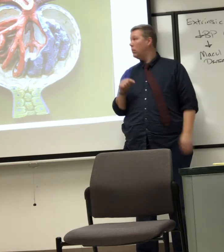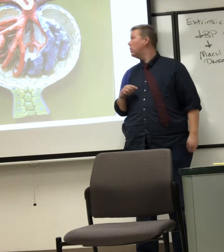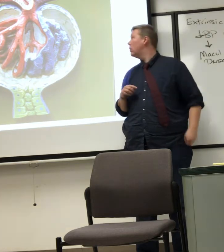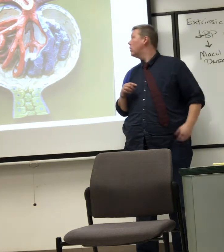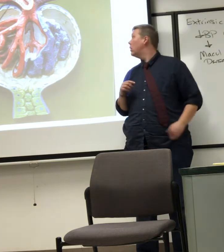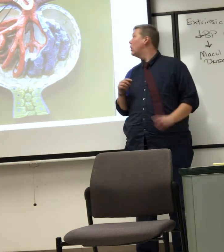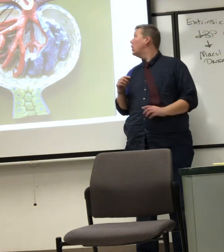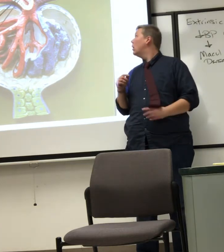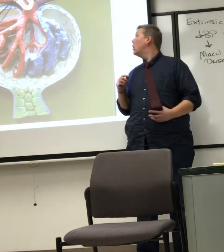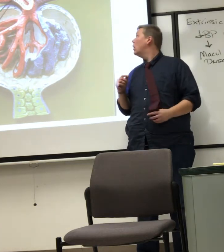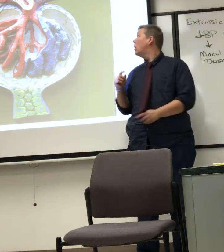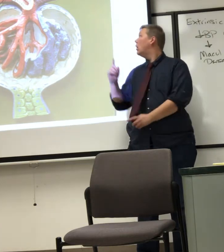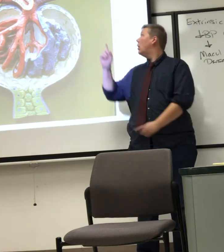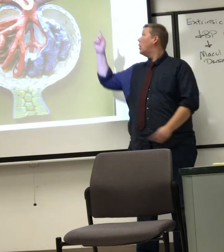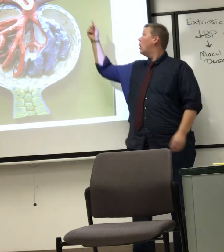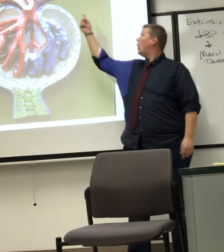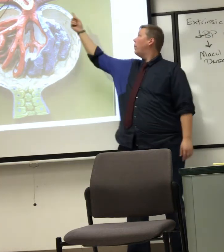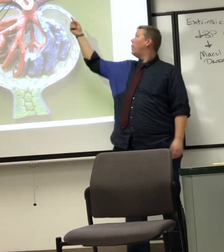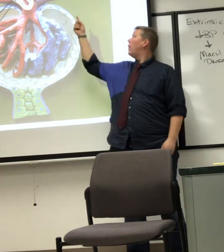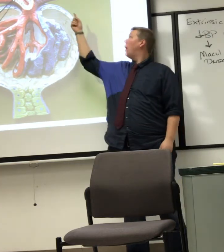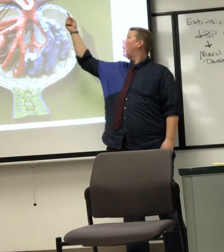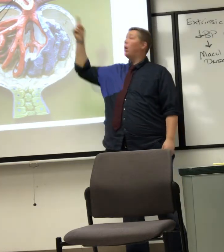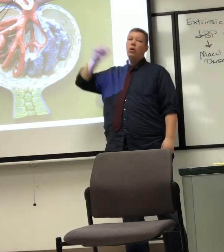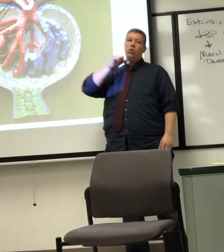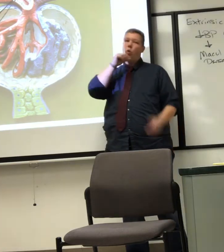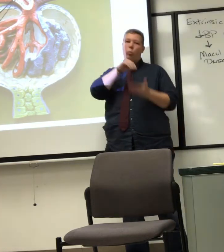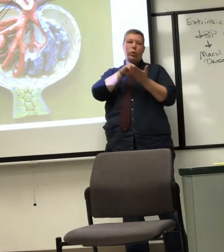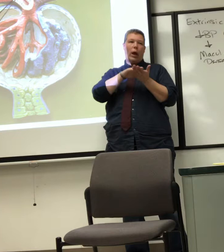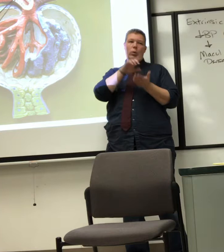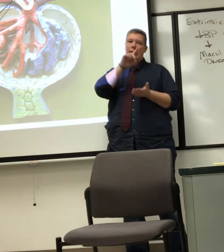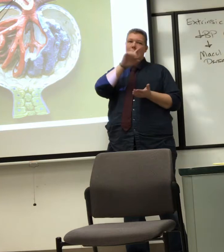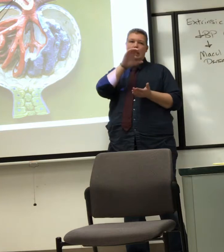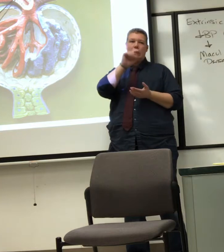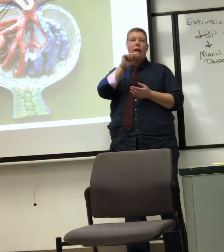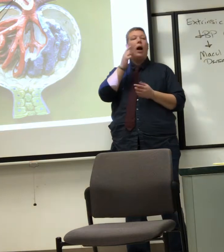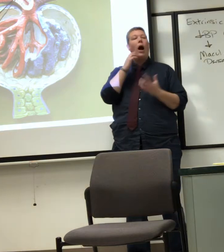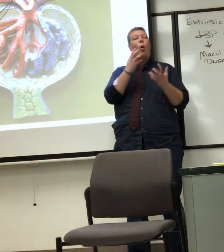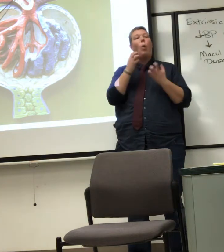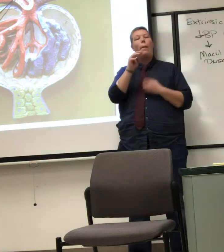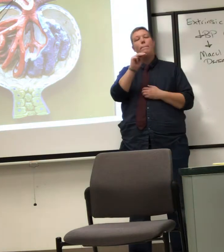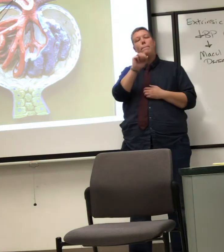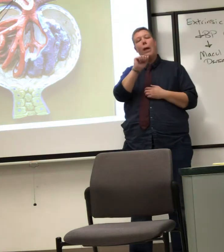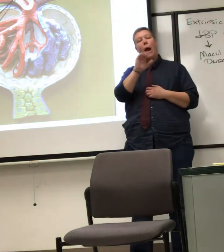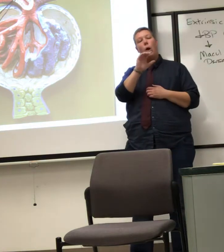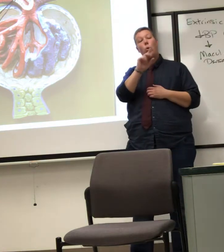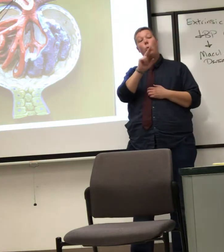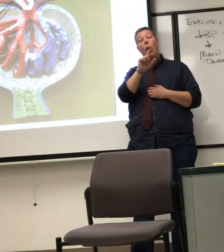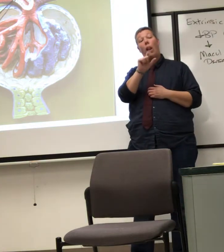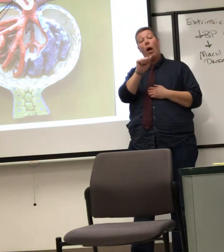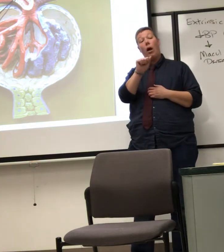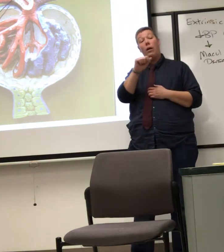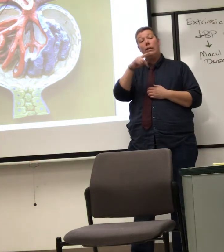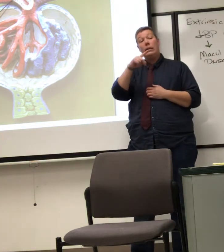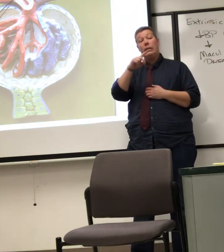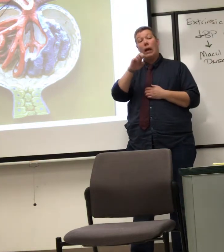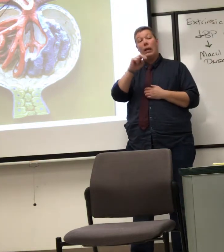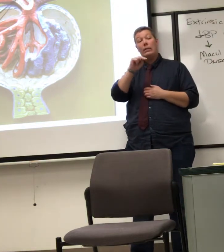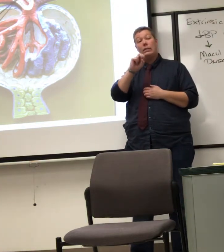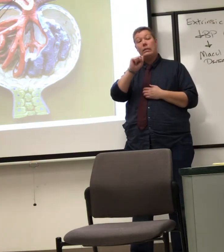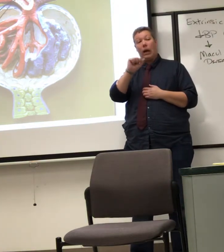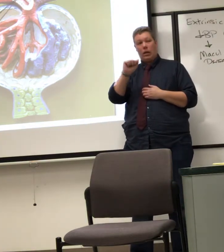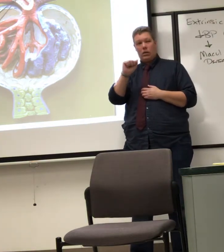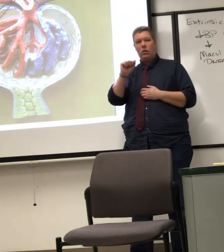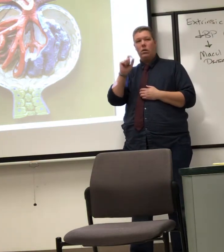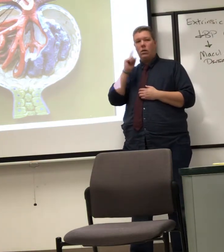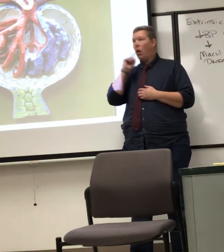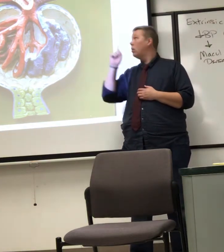If I kind of ask to identify anything here, don't put DCT. I'm going for Macula Densa, because that's where you find it in the vascular pole. They like to